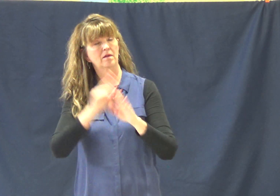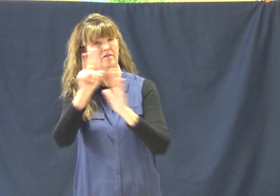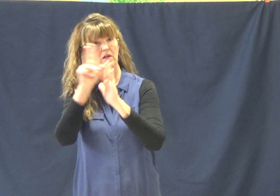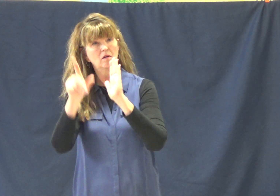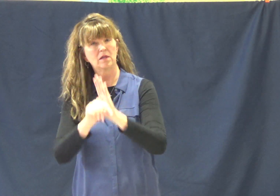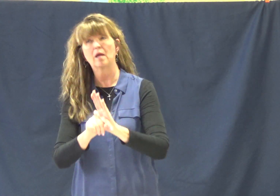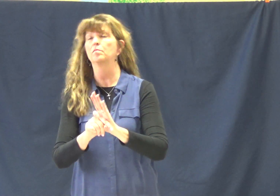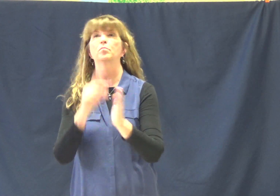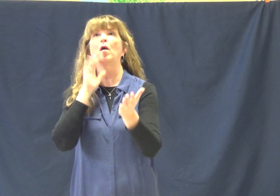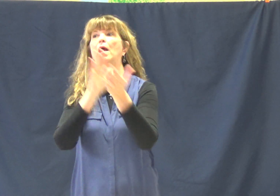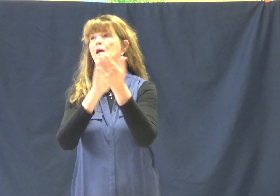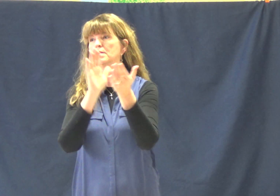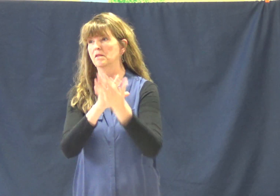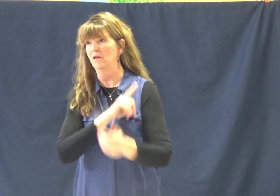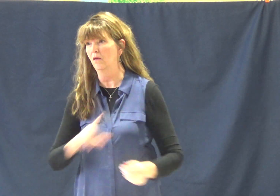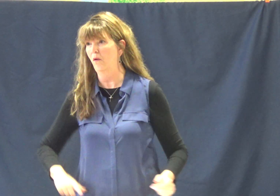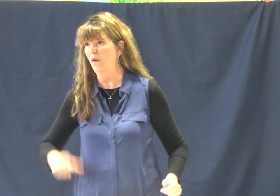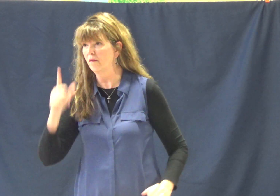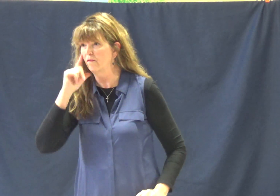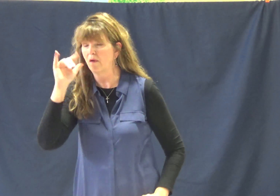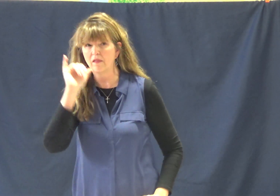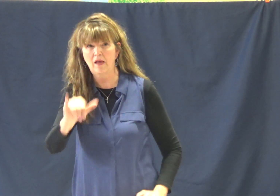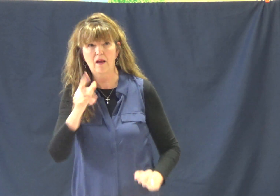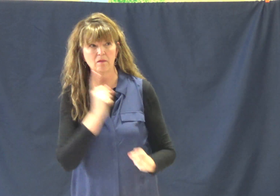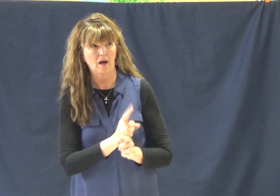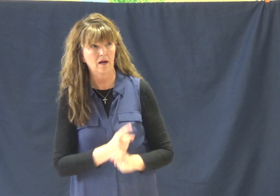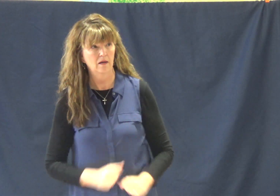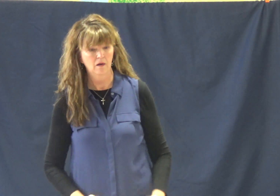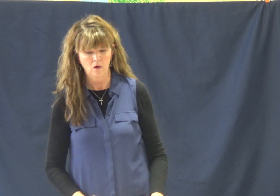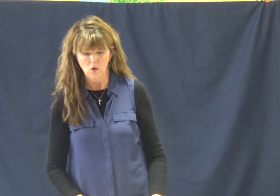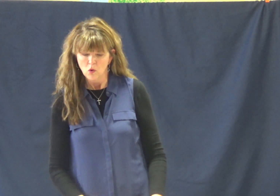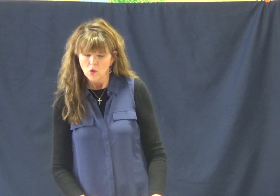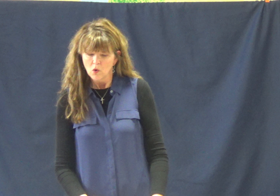read it, they like to see it on video tape. Well, praise the Lord for that.